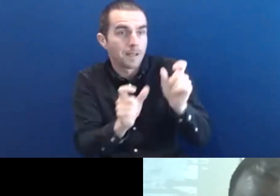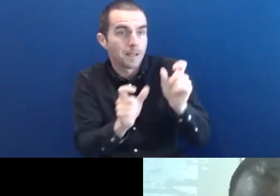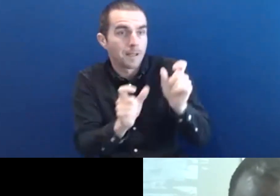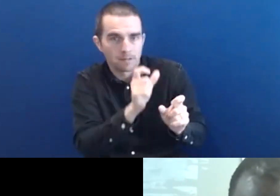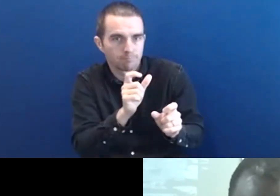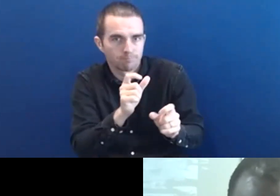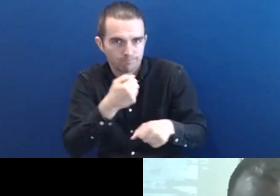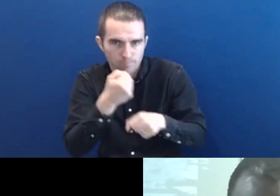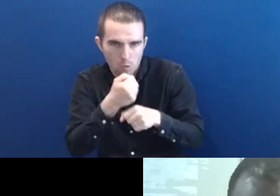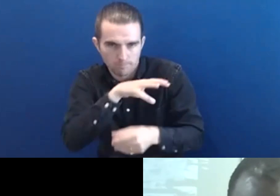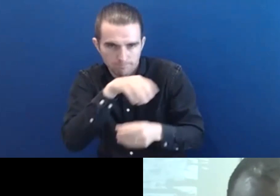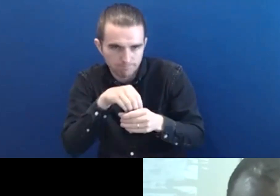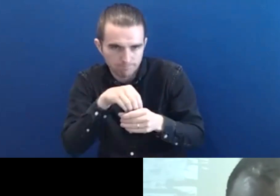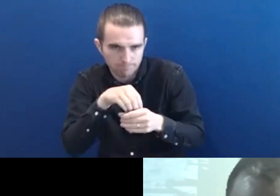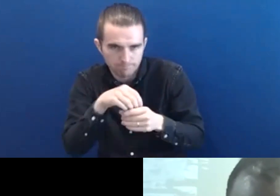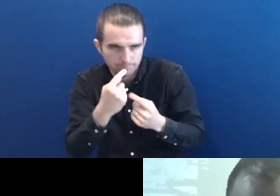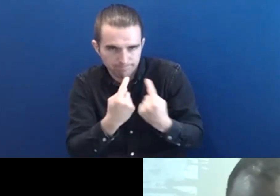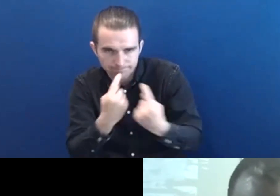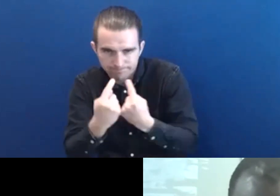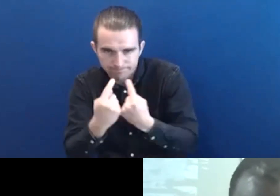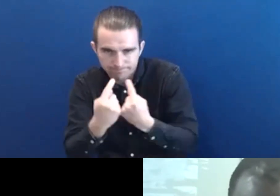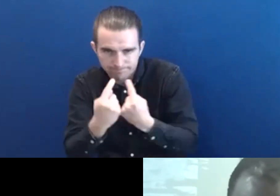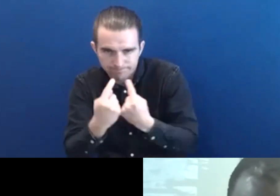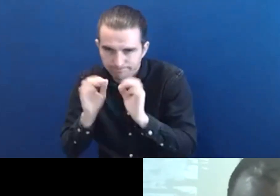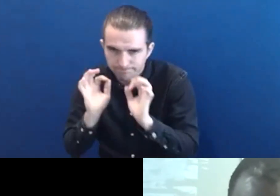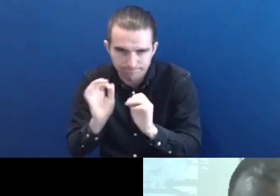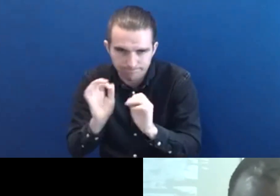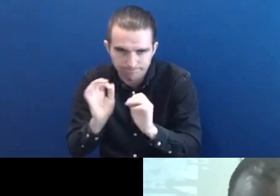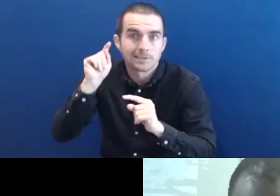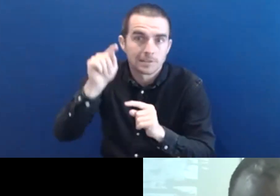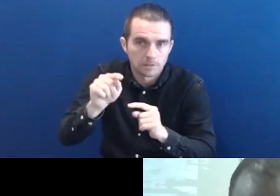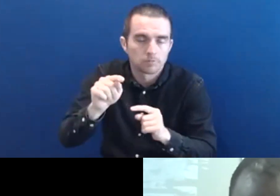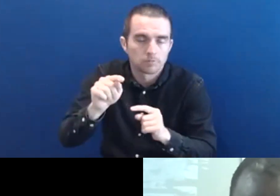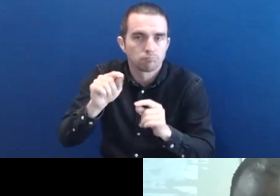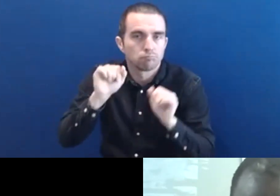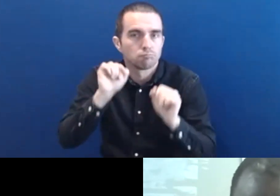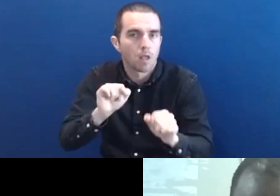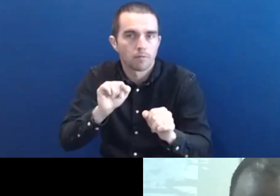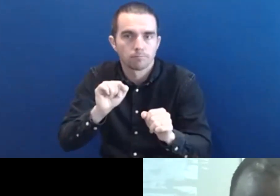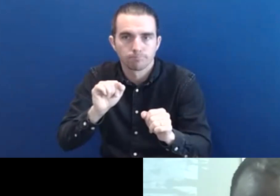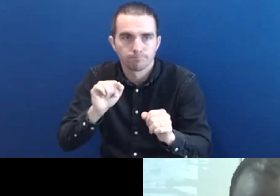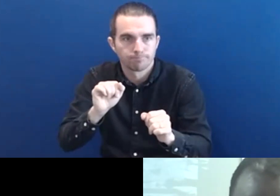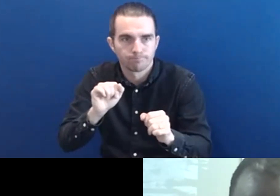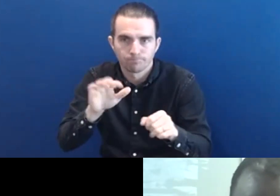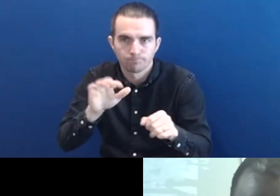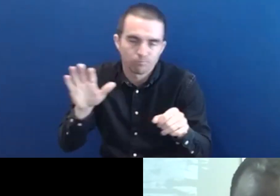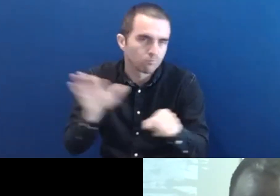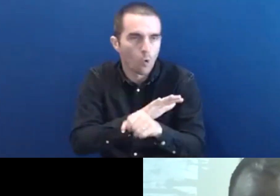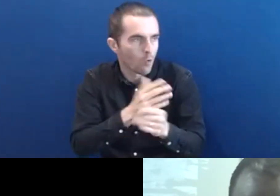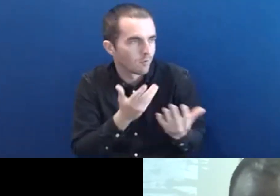involved fully in a civic space. This is briefly what I